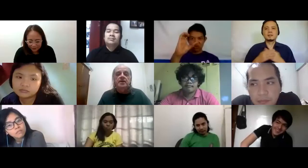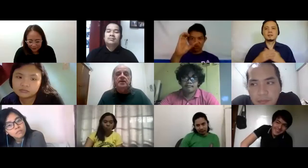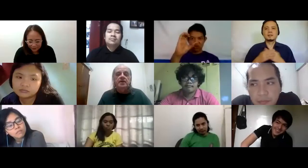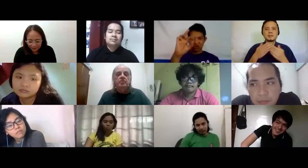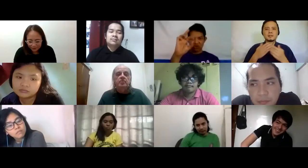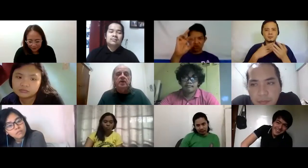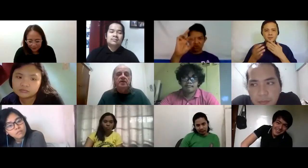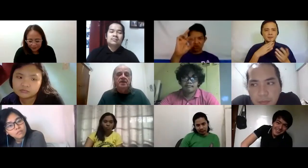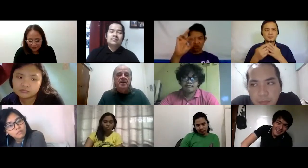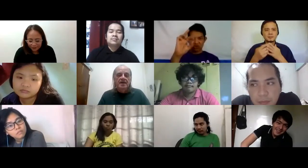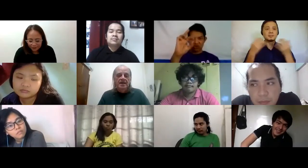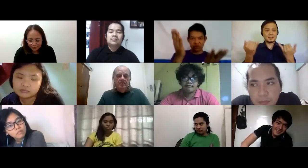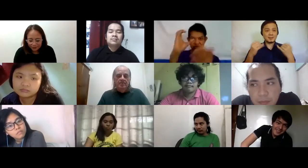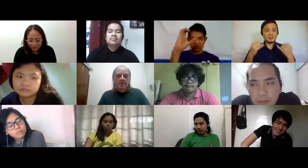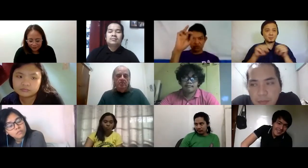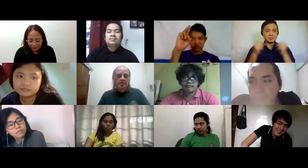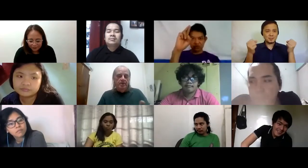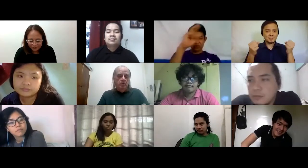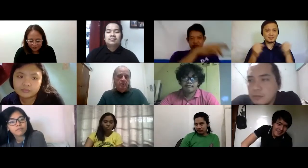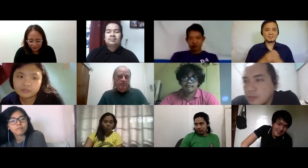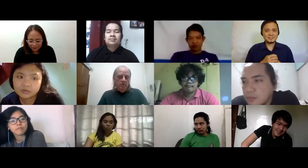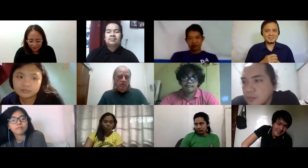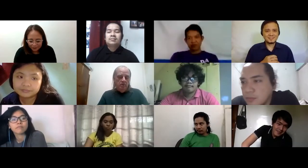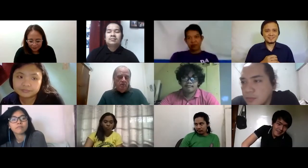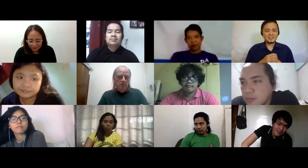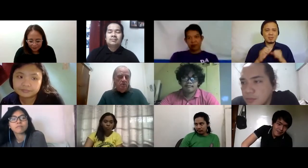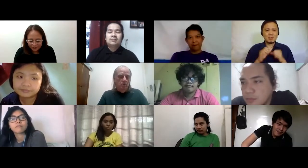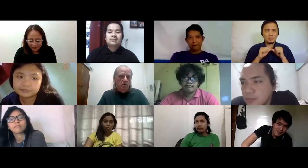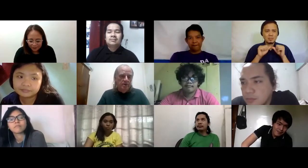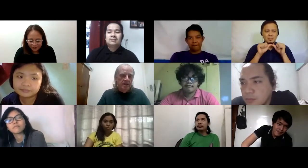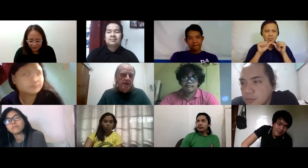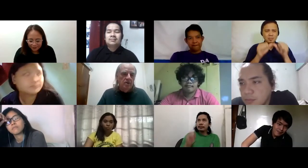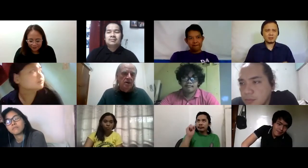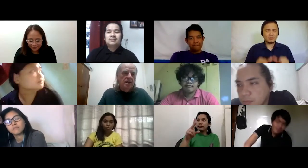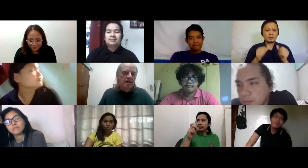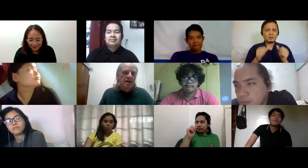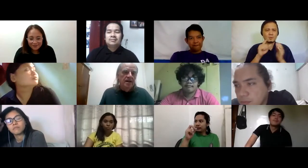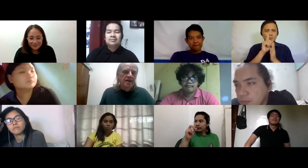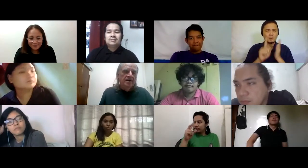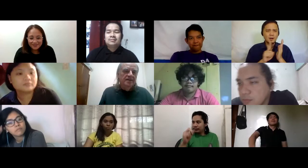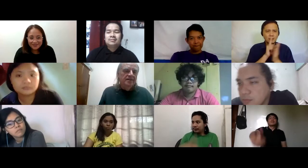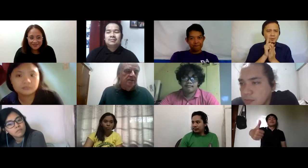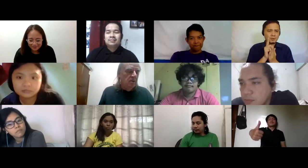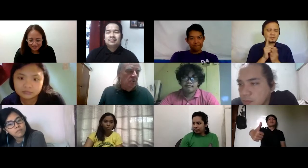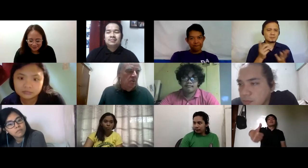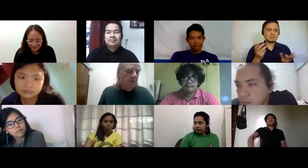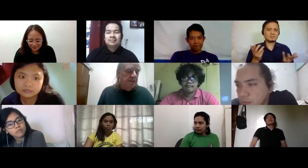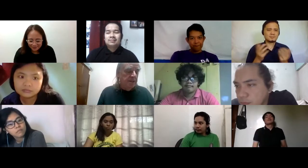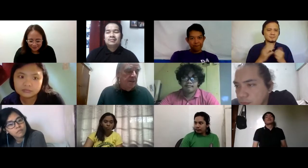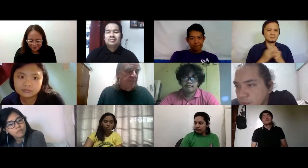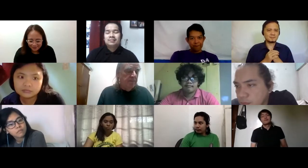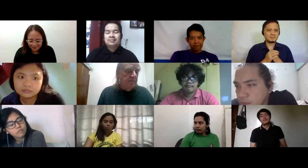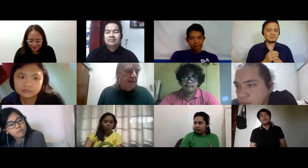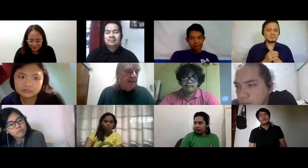break. We've been going for a little more than an hour. So let's come back at